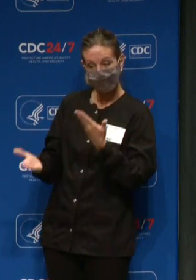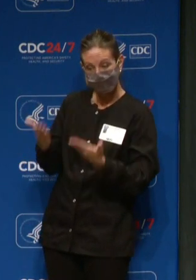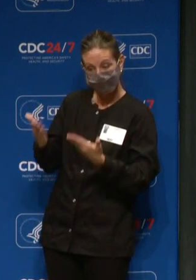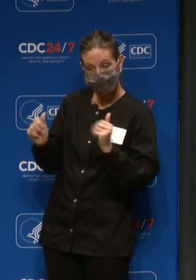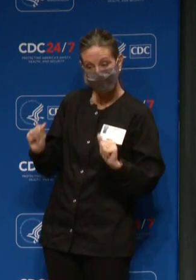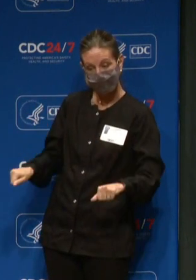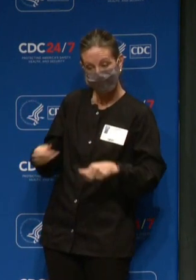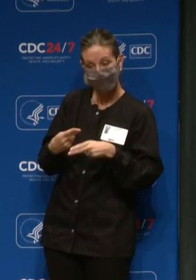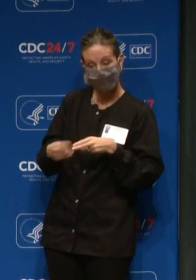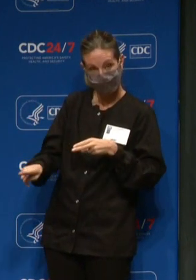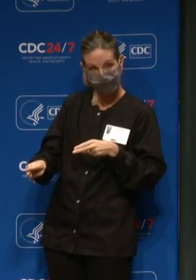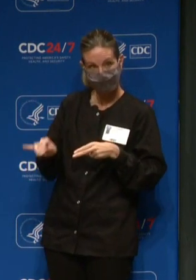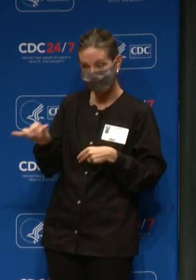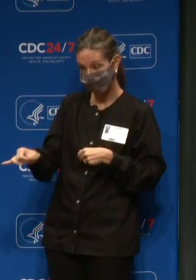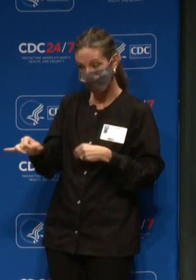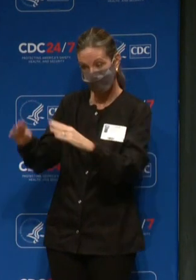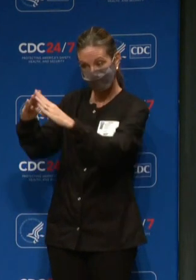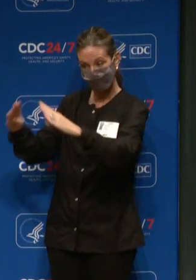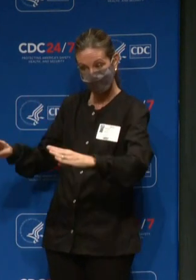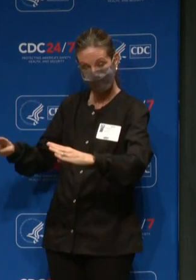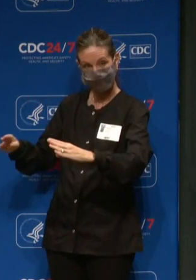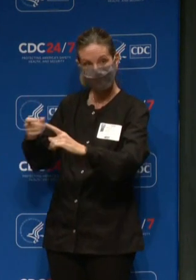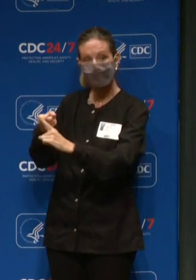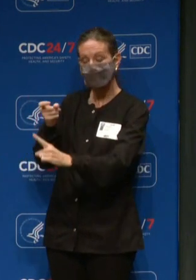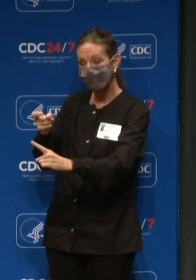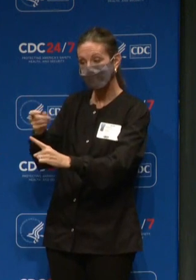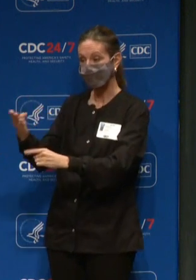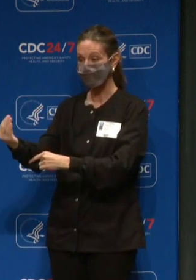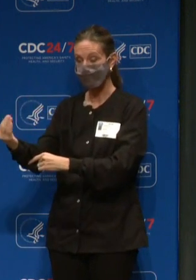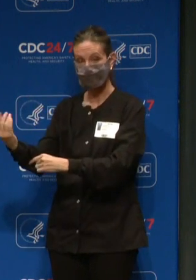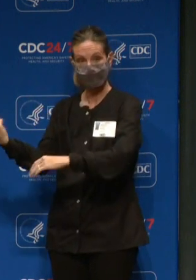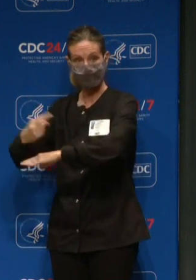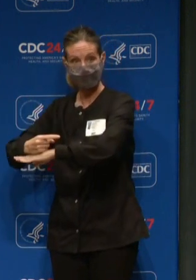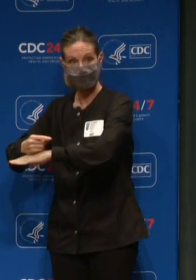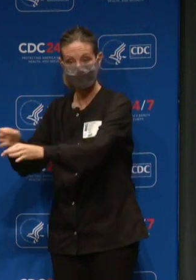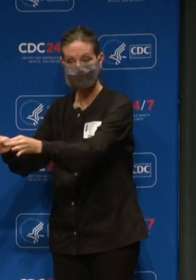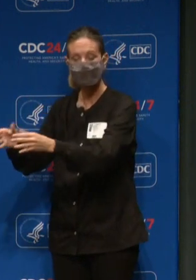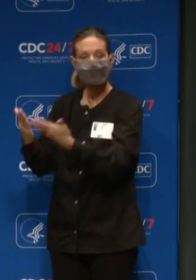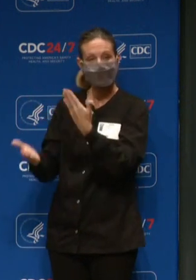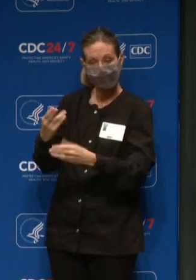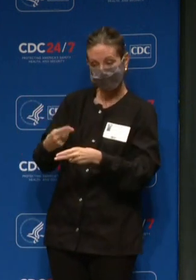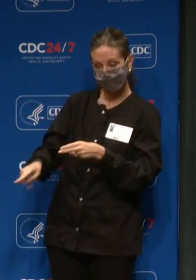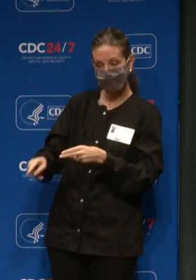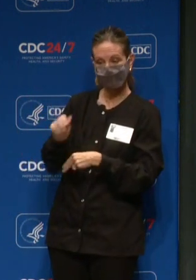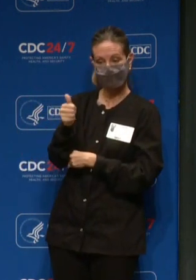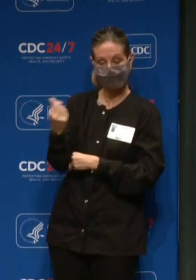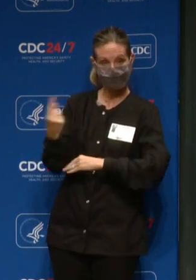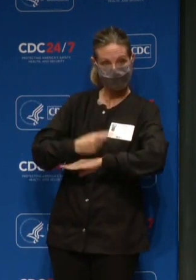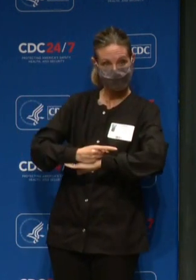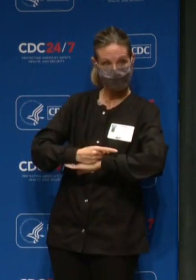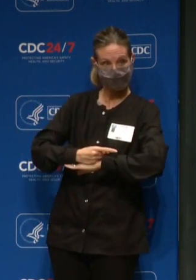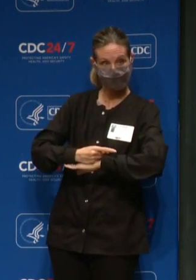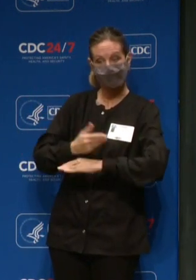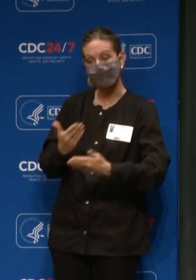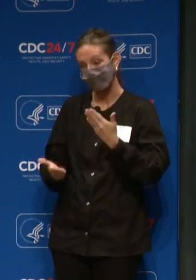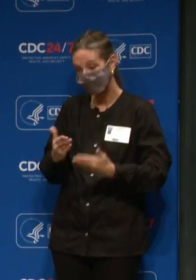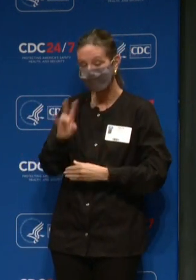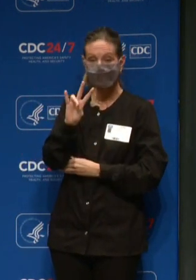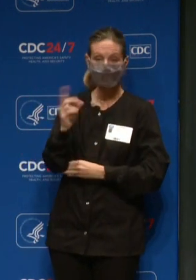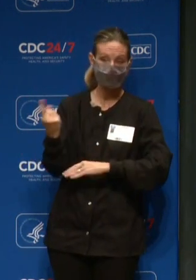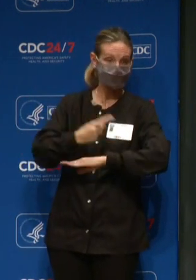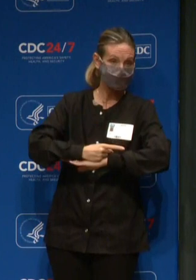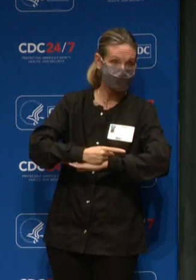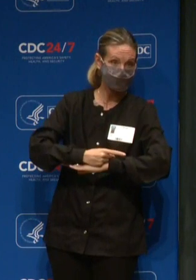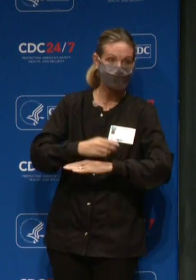quarantine from 14 days to 10 days or 7 days. So again, it's data-driven. It's